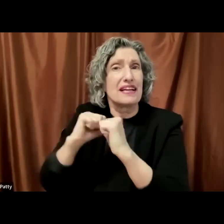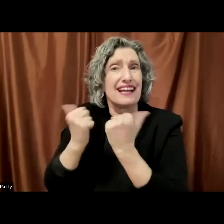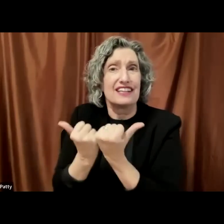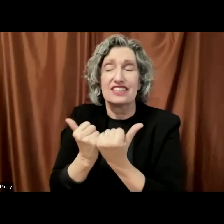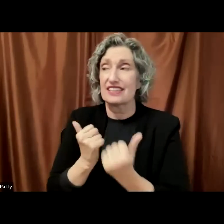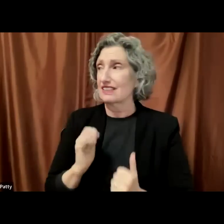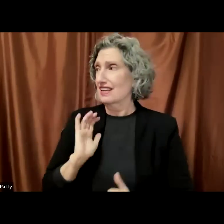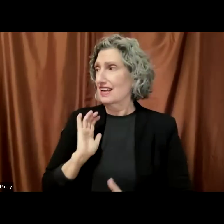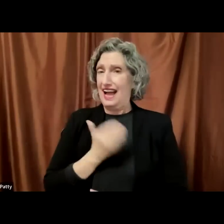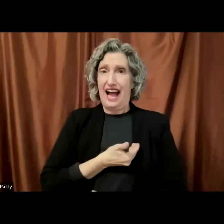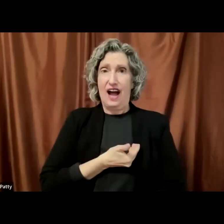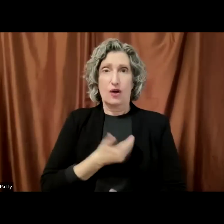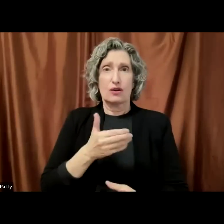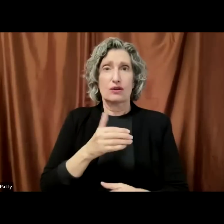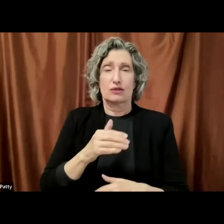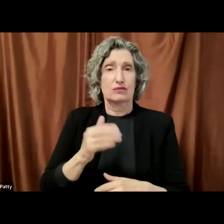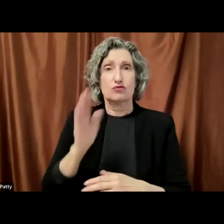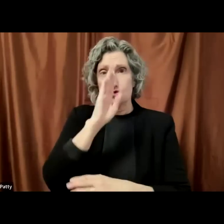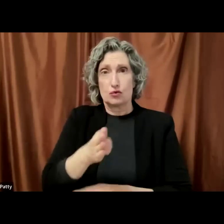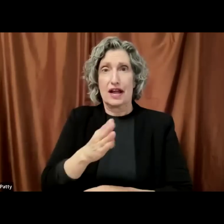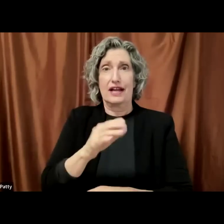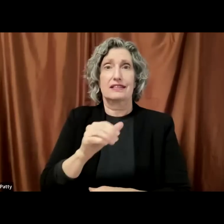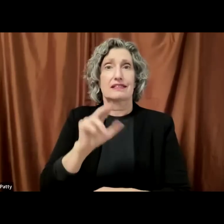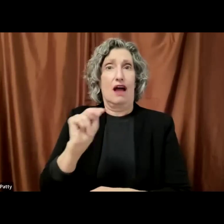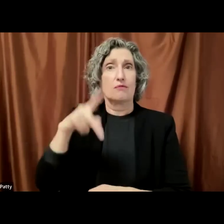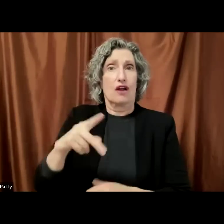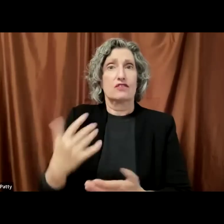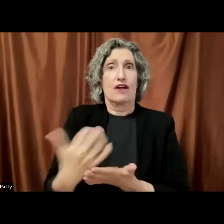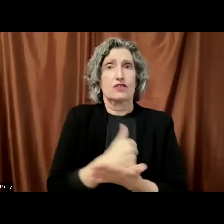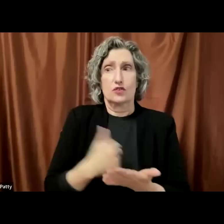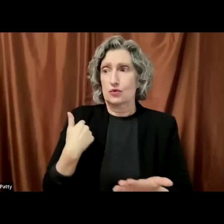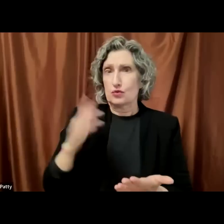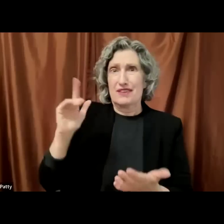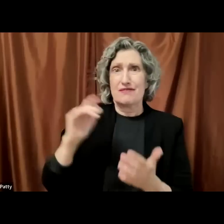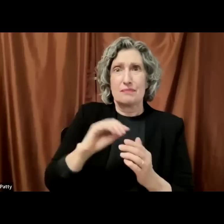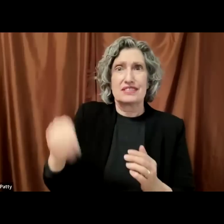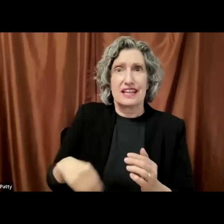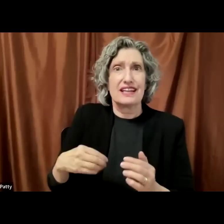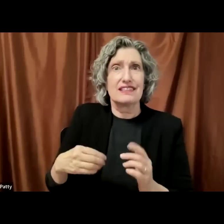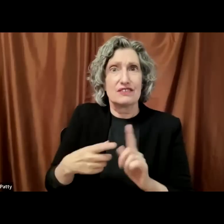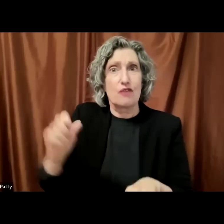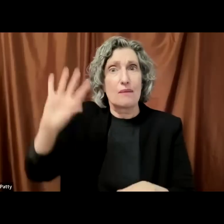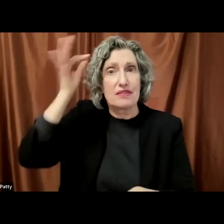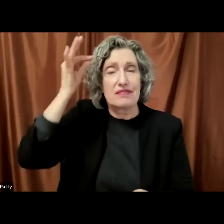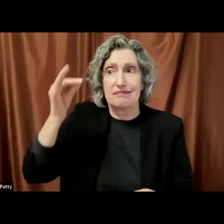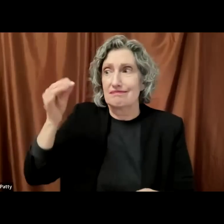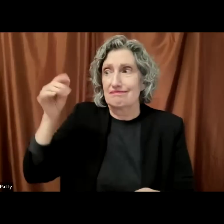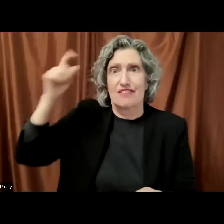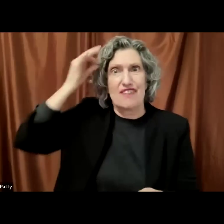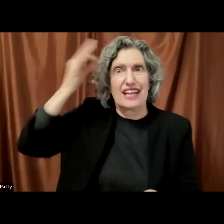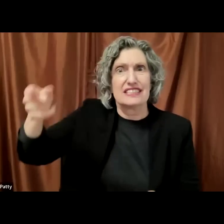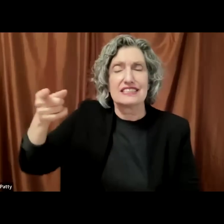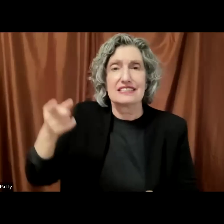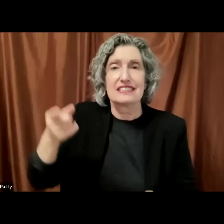least 25% of all direct nonprofit revenue nationally, and nearly 36% of Minnesota's state